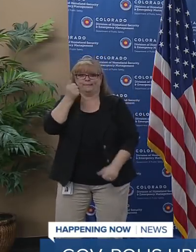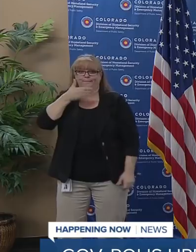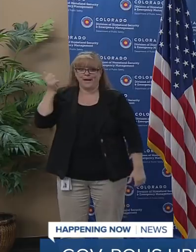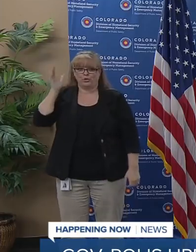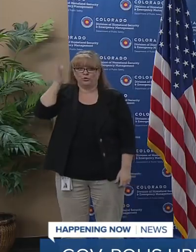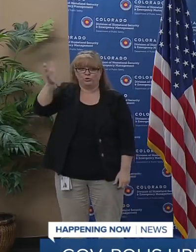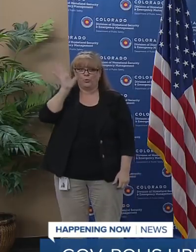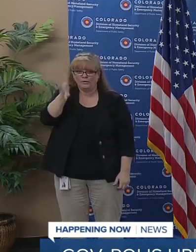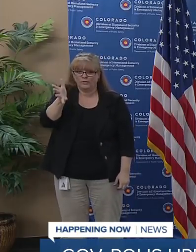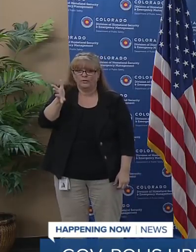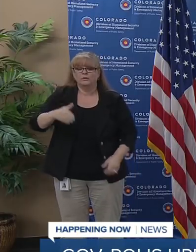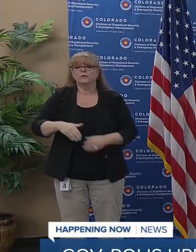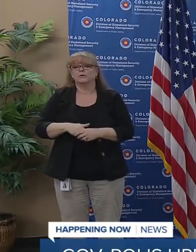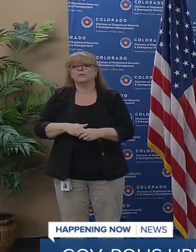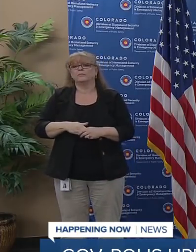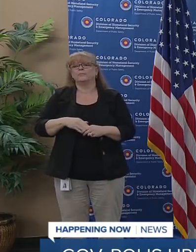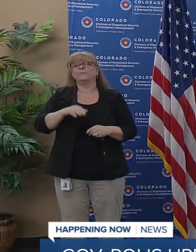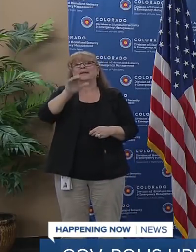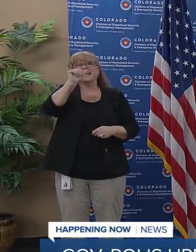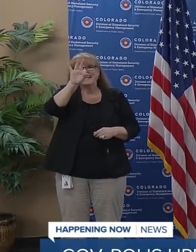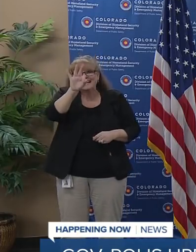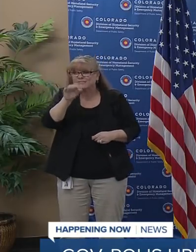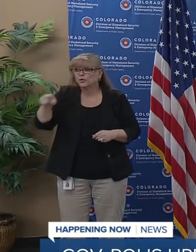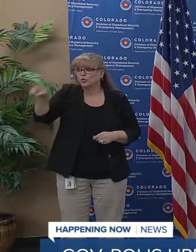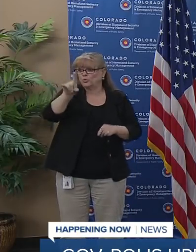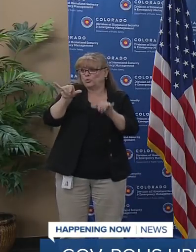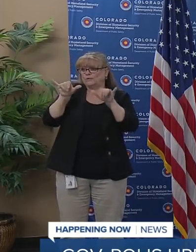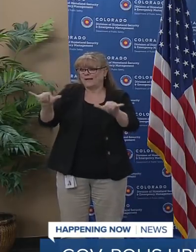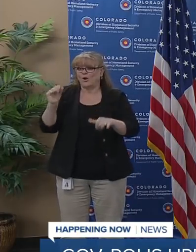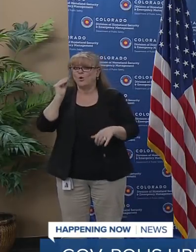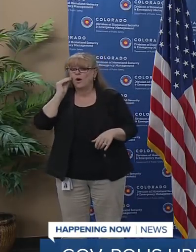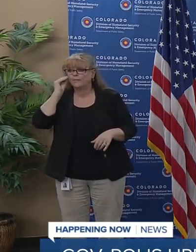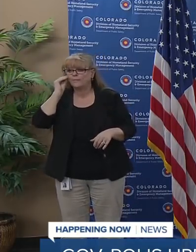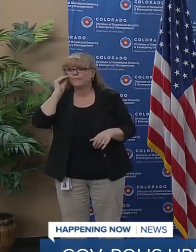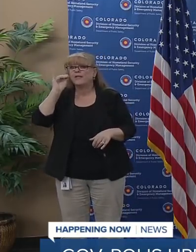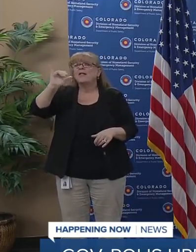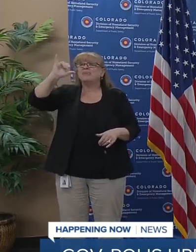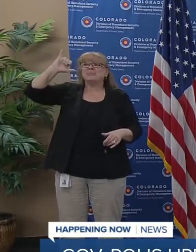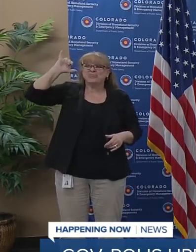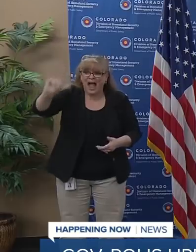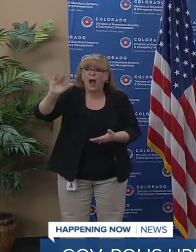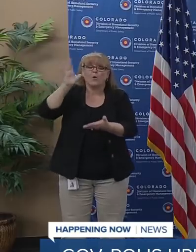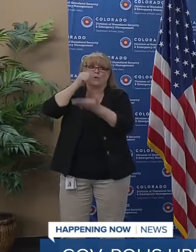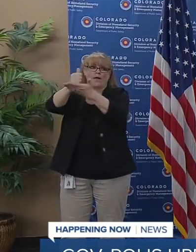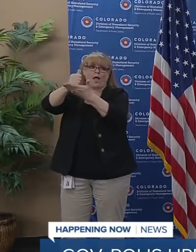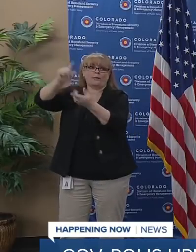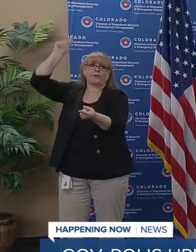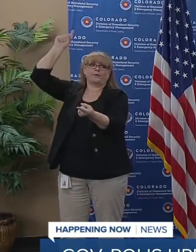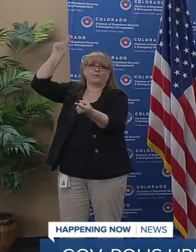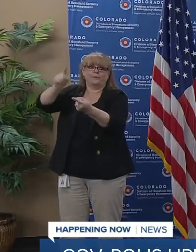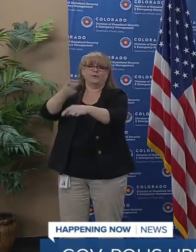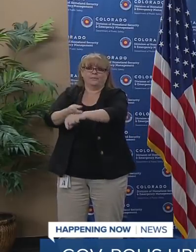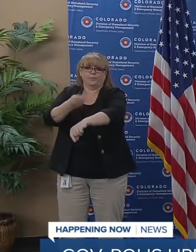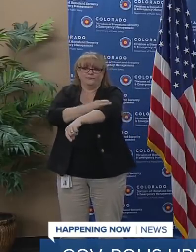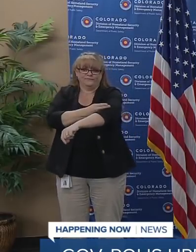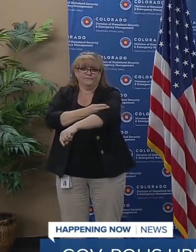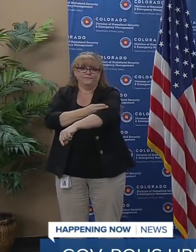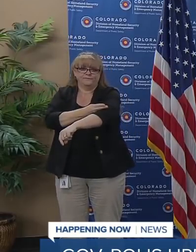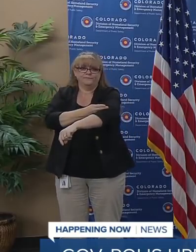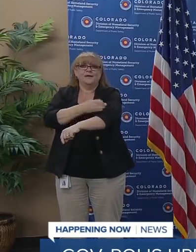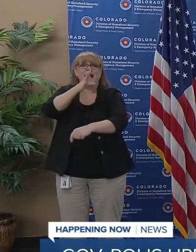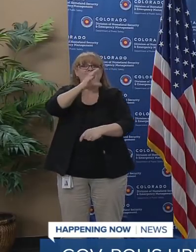home will directly save lives and shorten this interruption to us being able to earn a living. Let's talk about testing for a moment. I'm proud we've